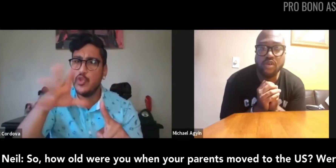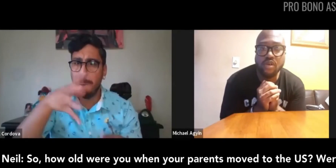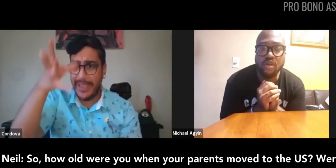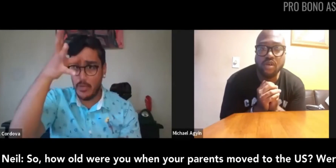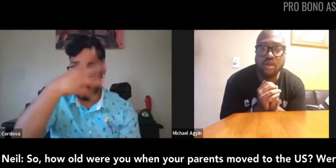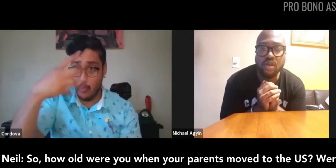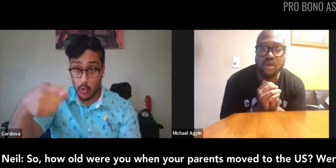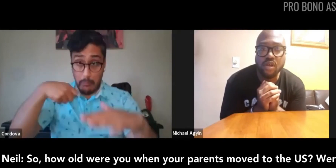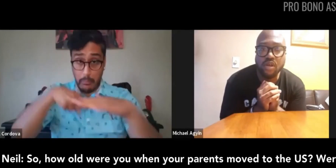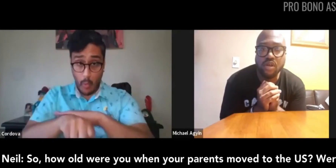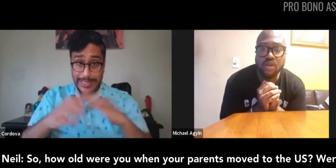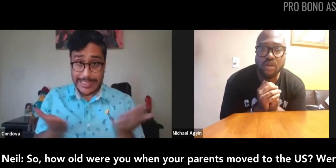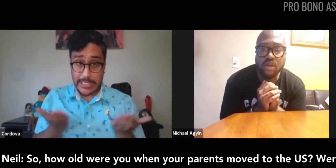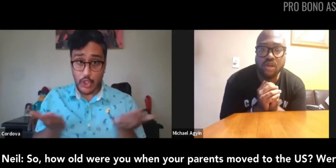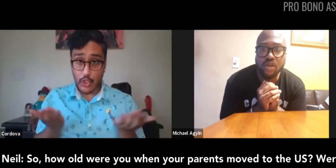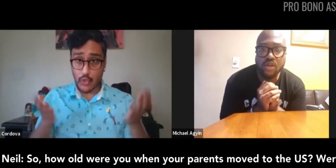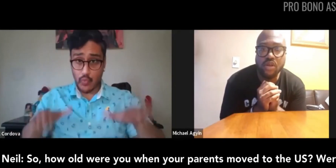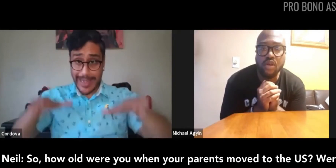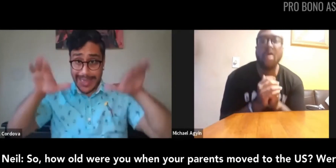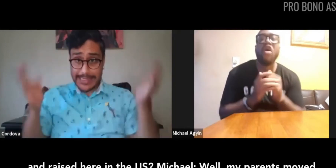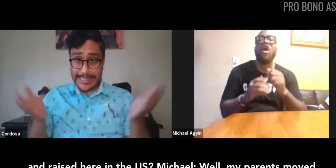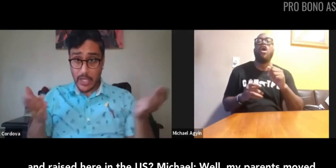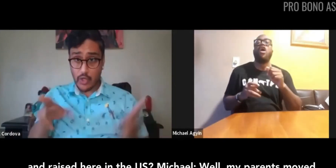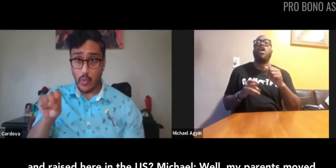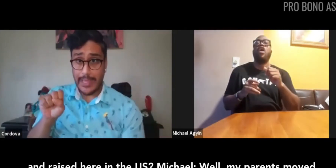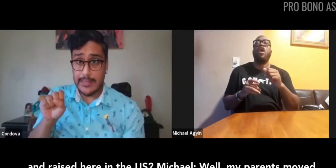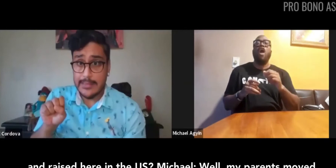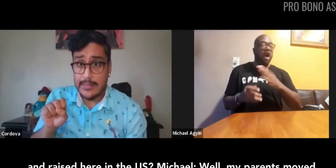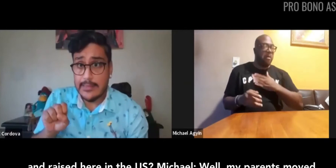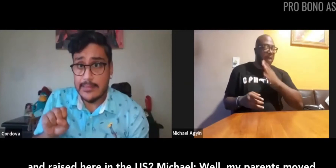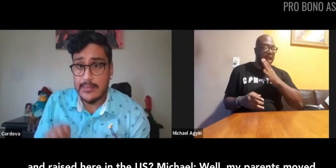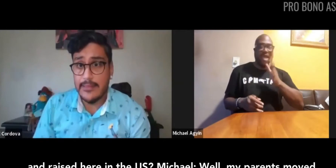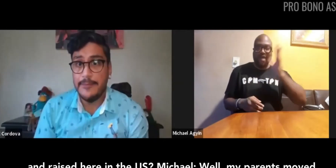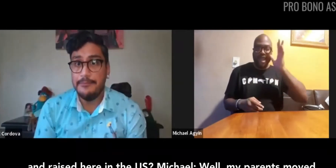Well, how old were you when your parents moved here to the U.S.? Were you born and raised here in the U.S.?